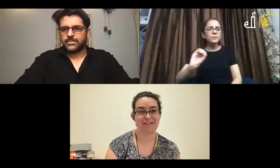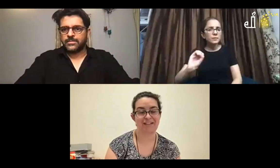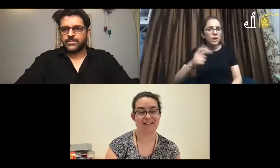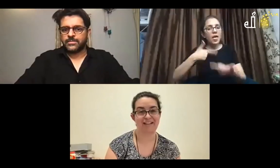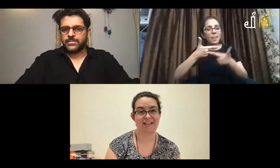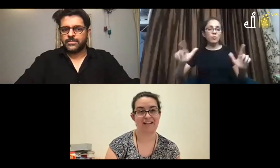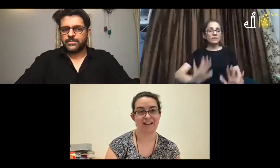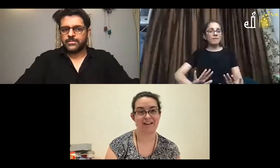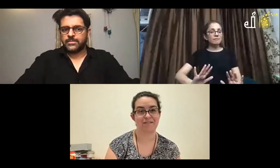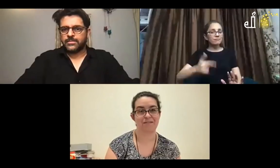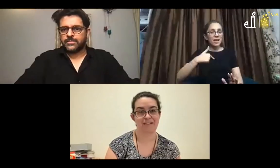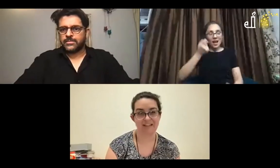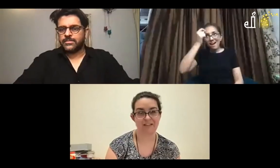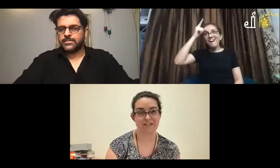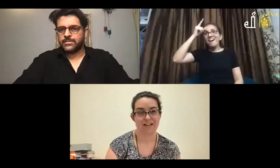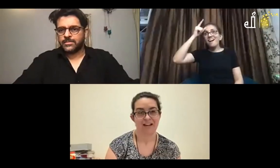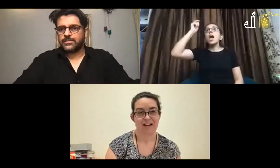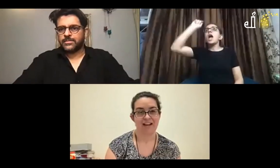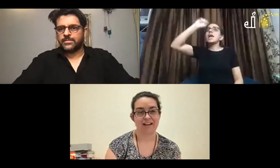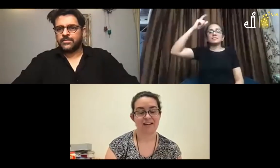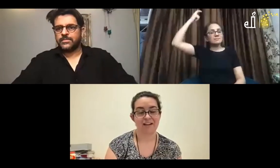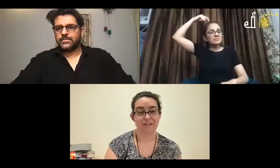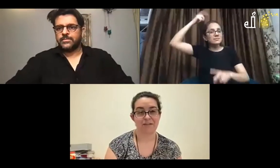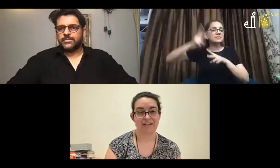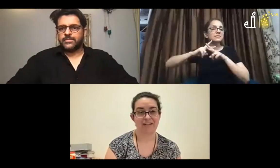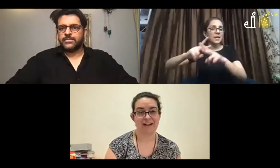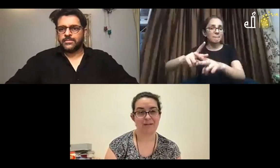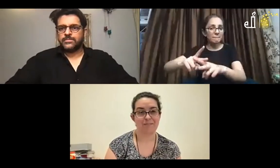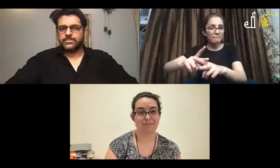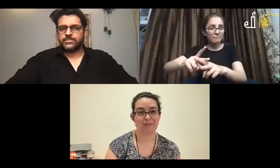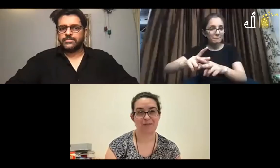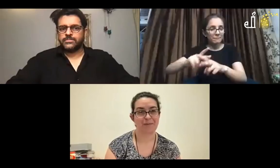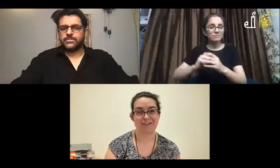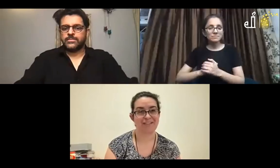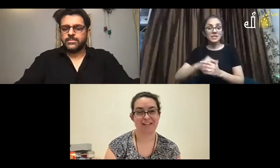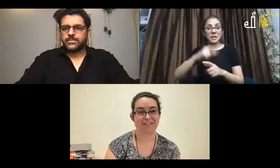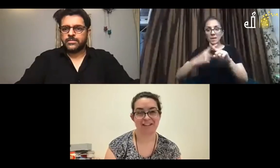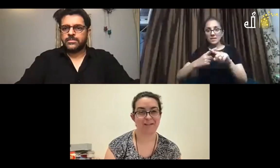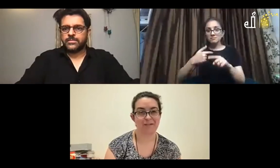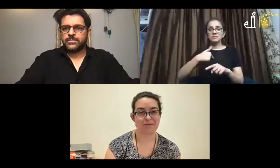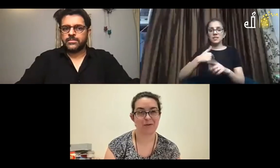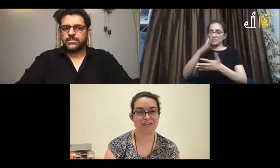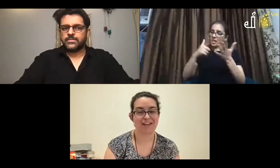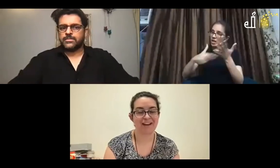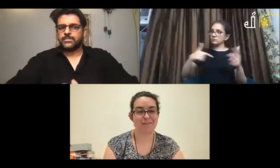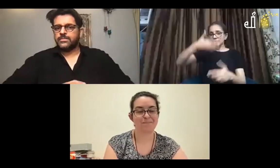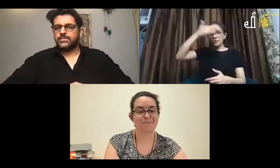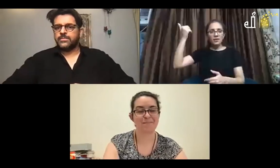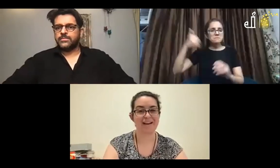my understanding of English. And I also didn't lose my understanding of sign language, of